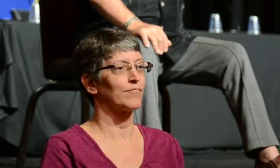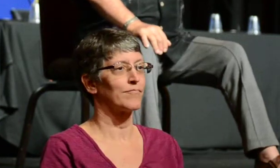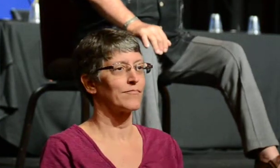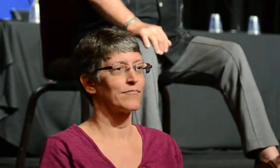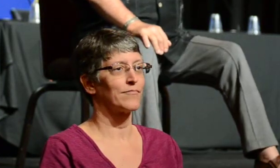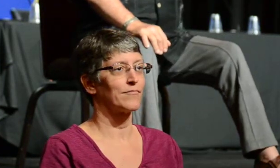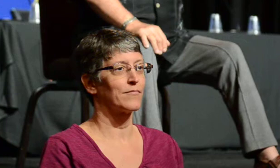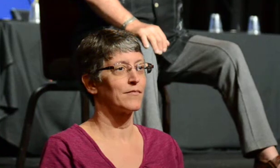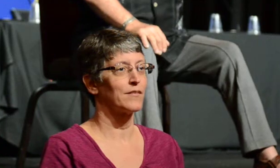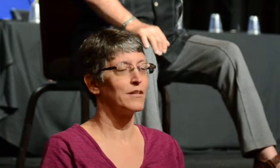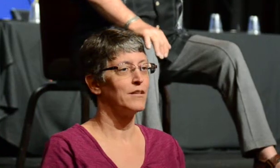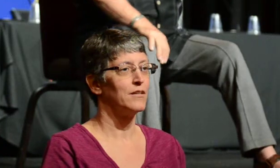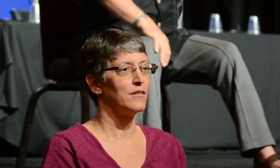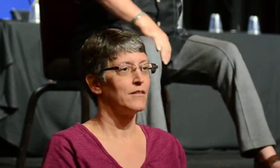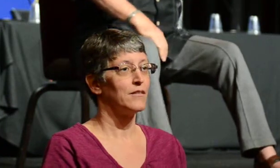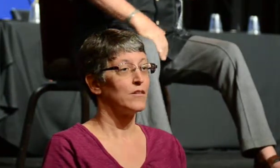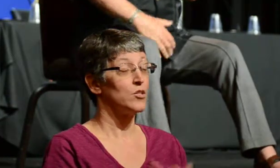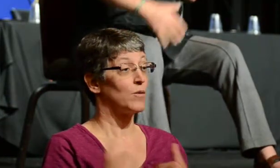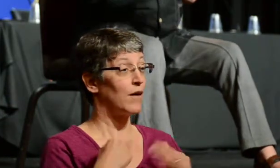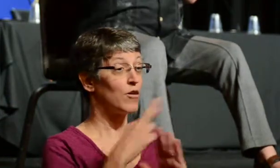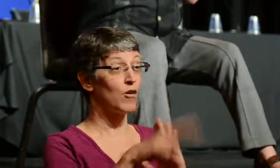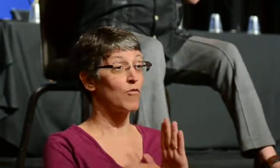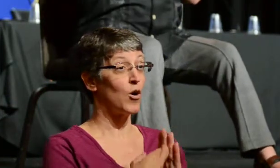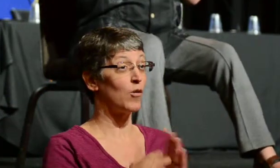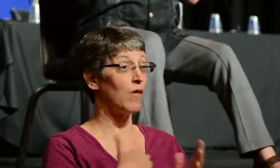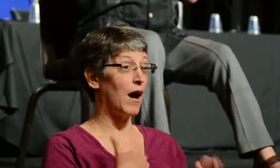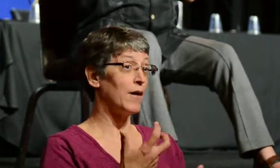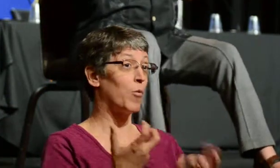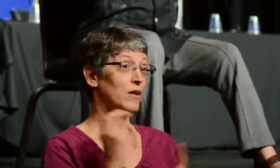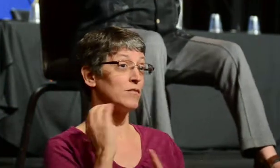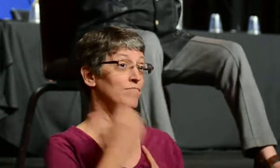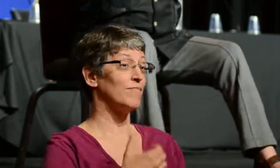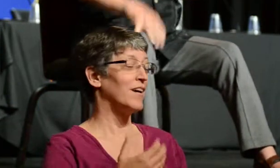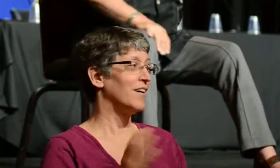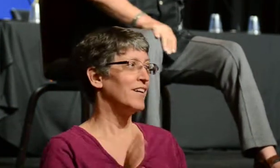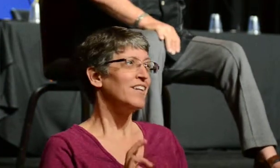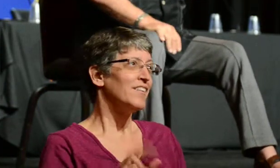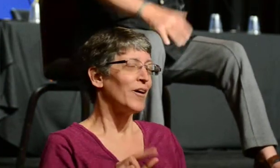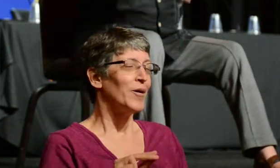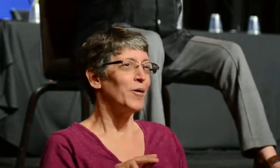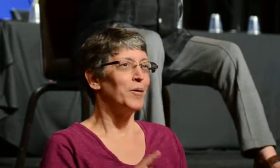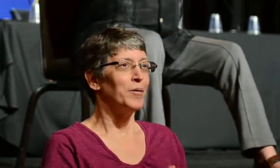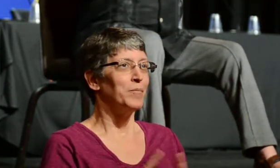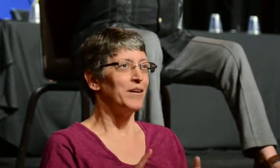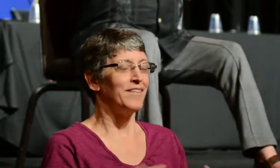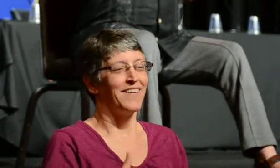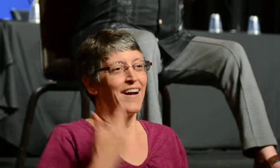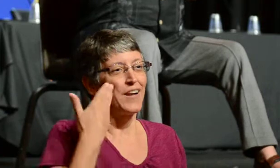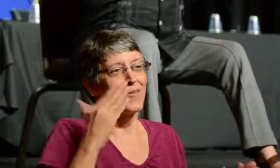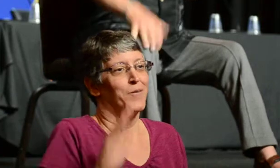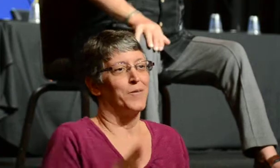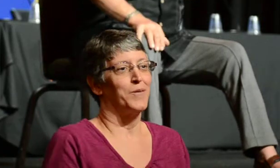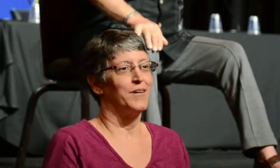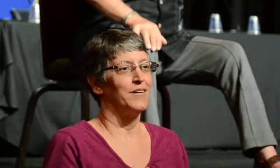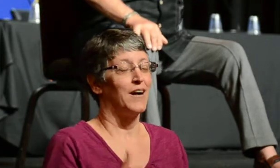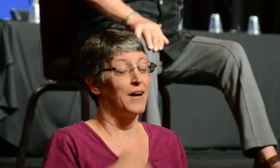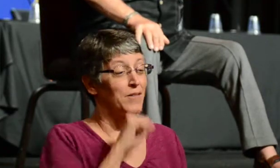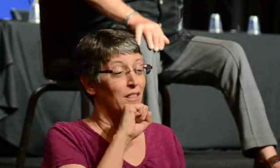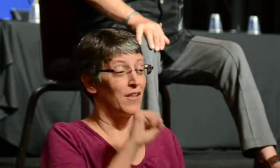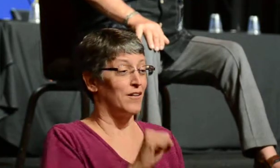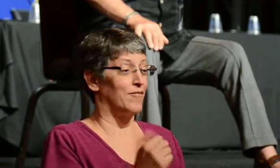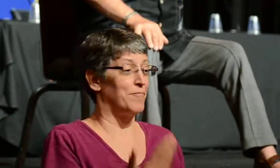So, is there a role I want to play? No, but I don't know. You know, I would